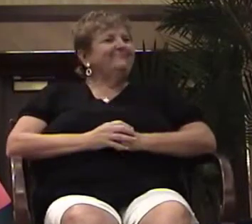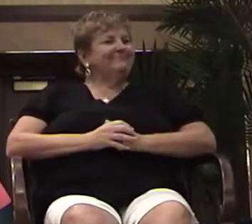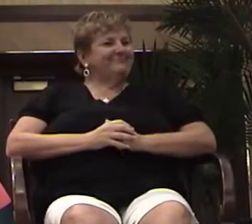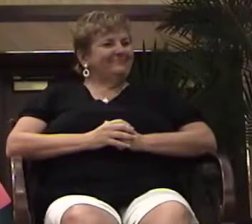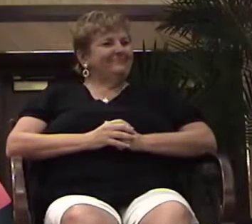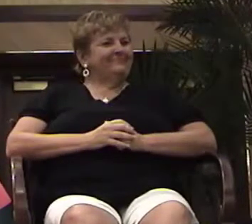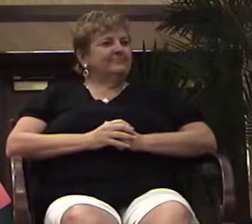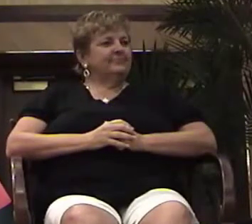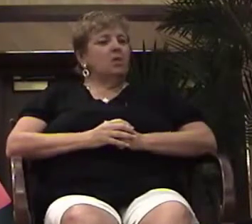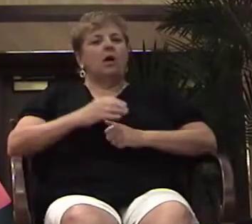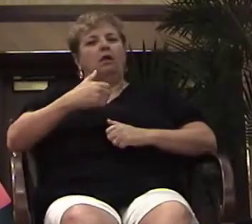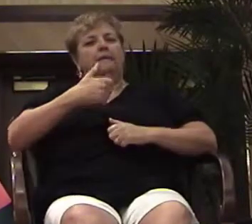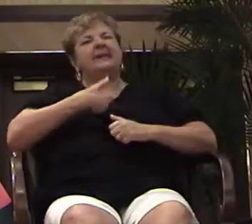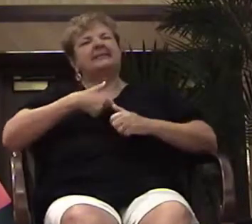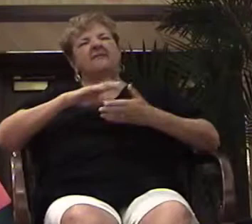myself excluded.